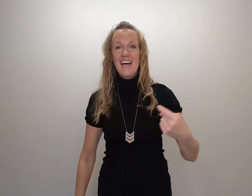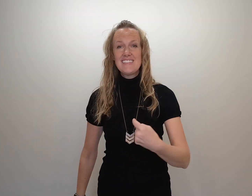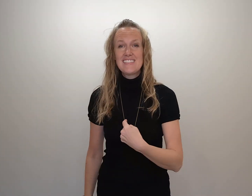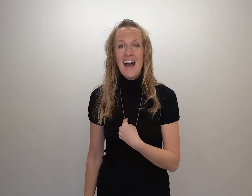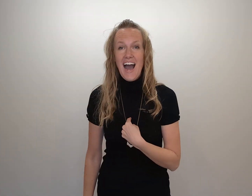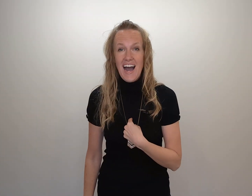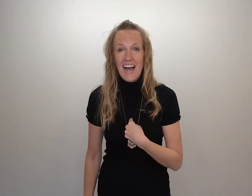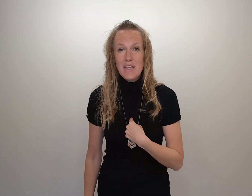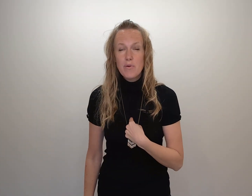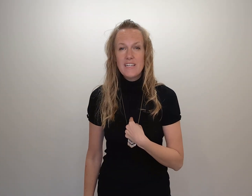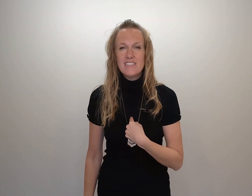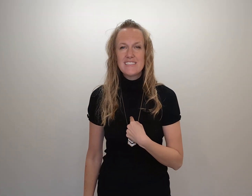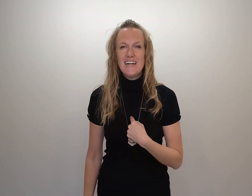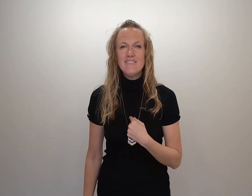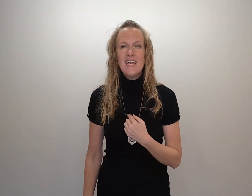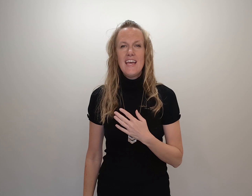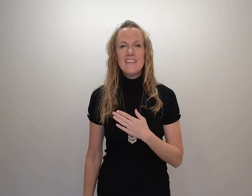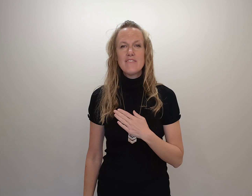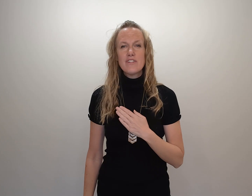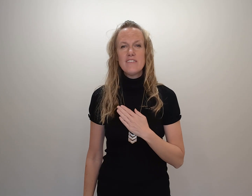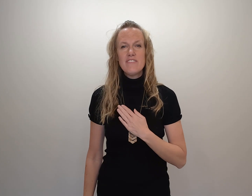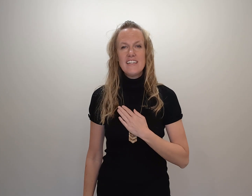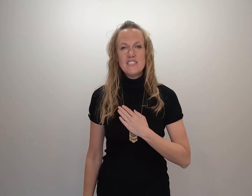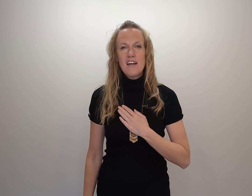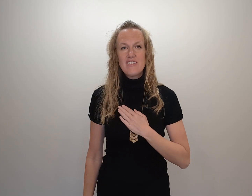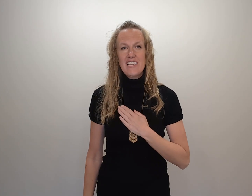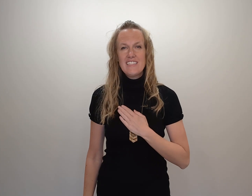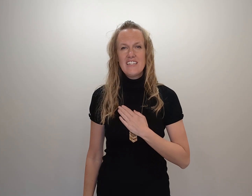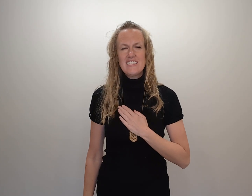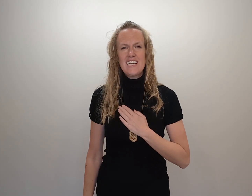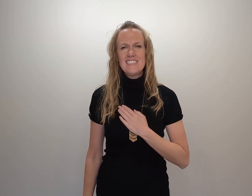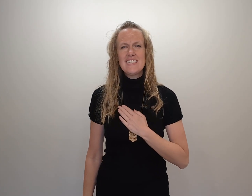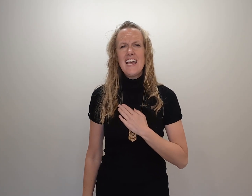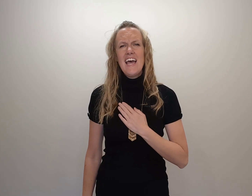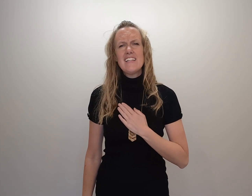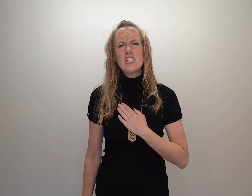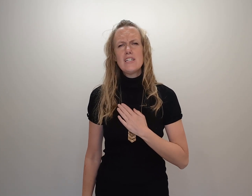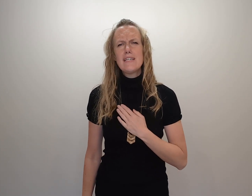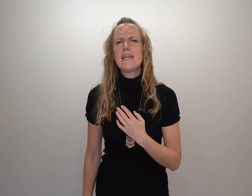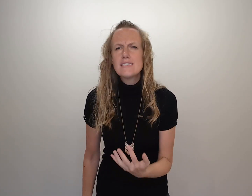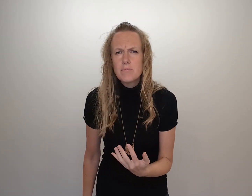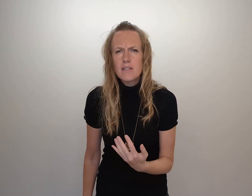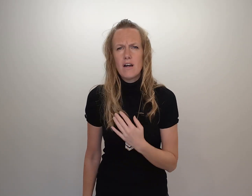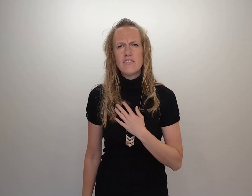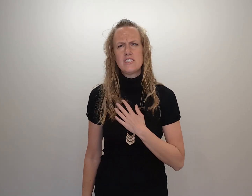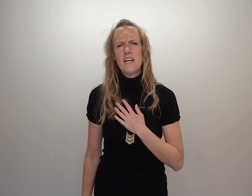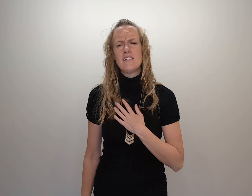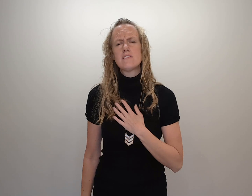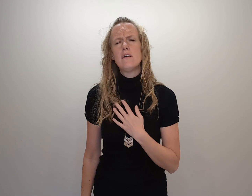confess. I, pointing to yourself. And then for confess, you have your hand here on the chest, and then you're going to get something off your chest. Oh,